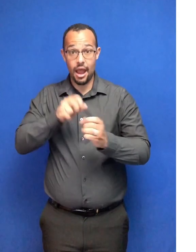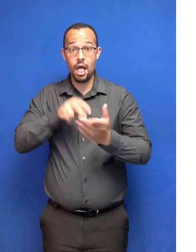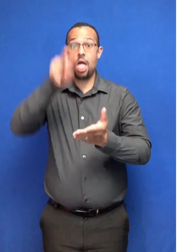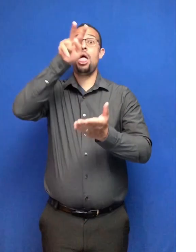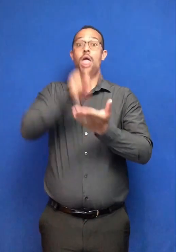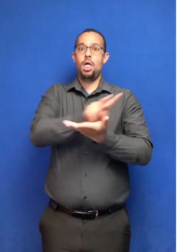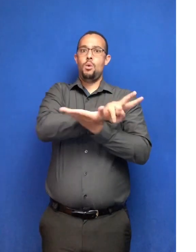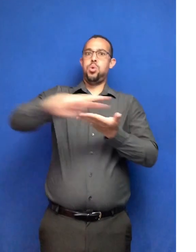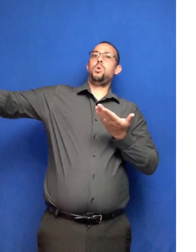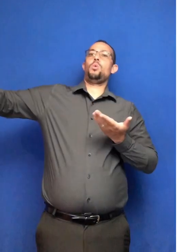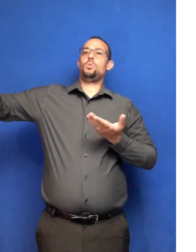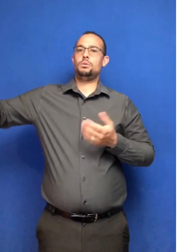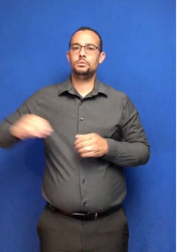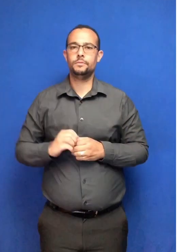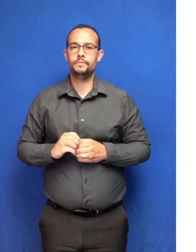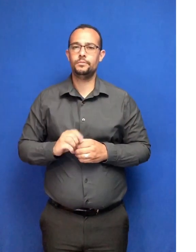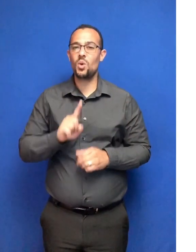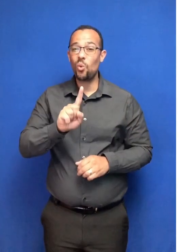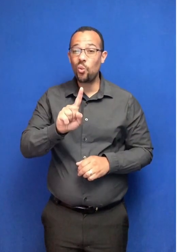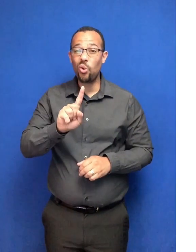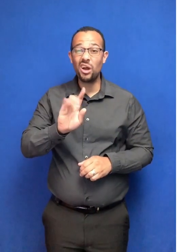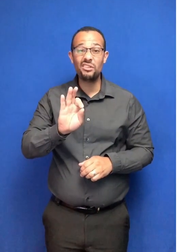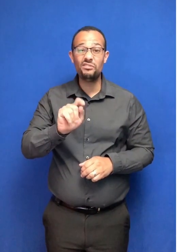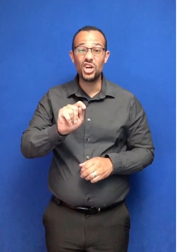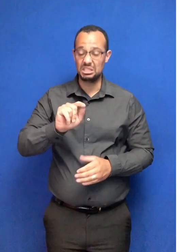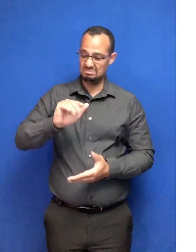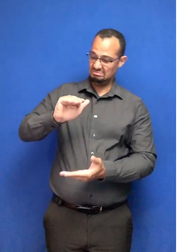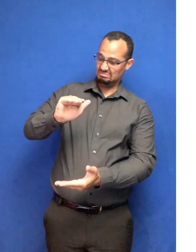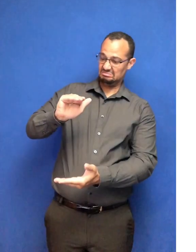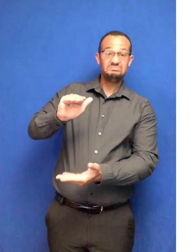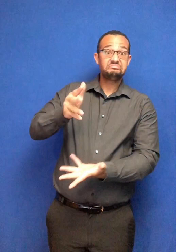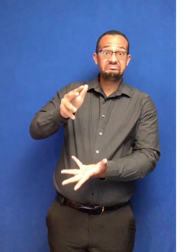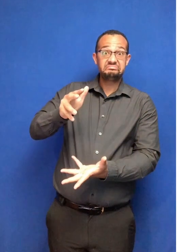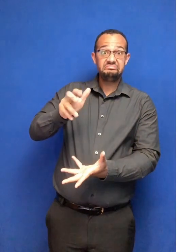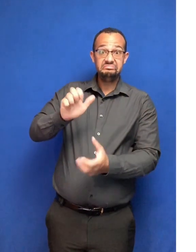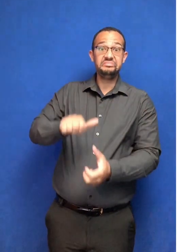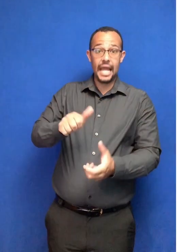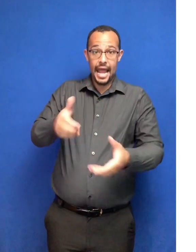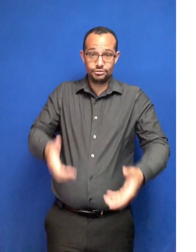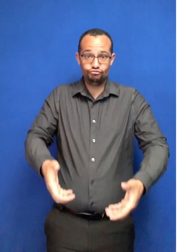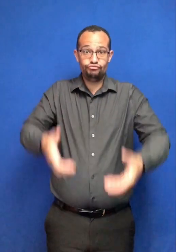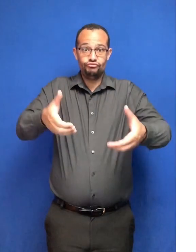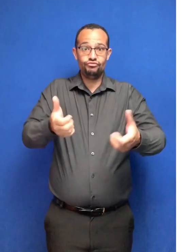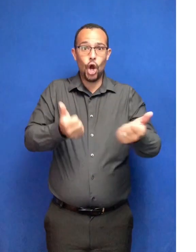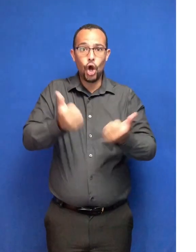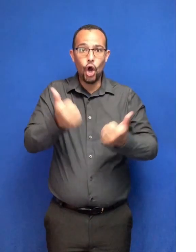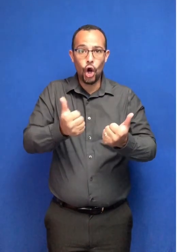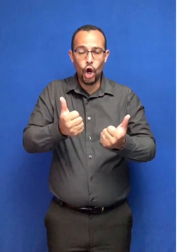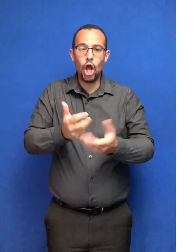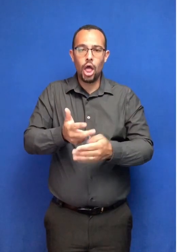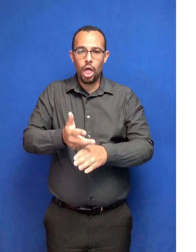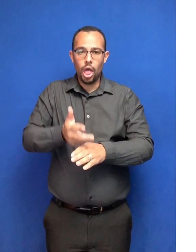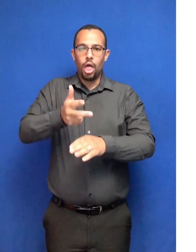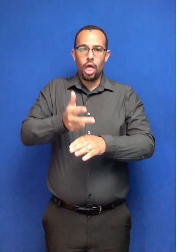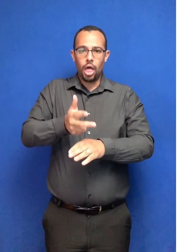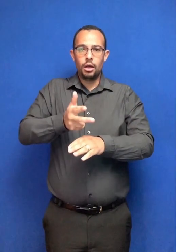your car and take it down the street. So your car can be fully carried away in just 1 foot of fast-moving water. It